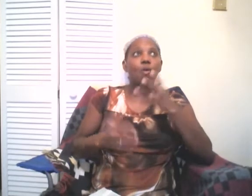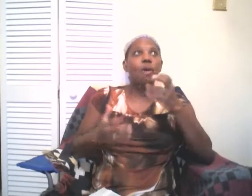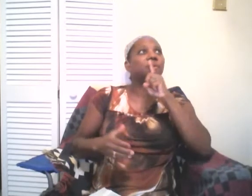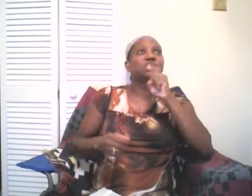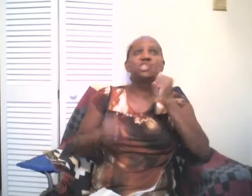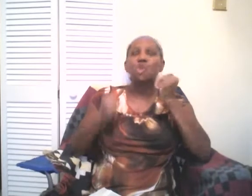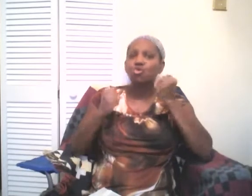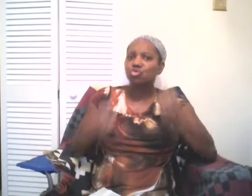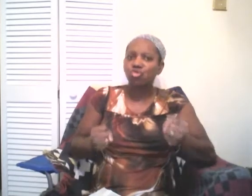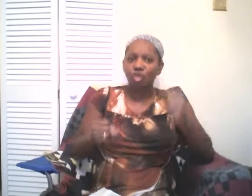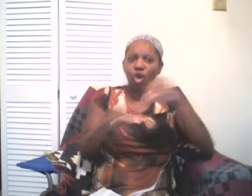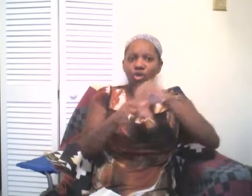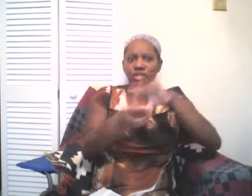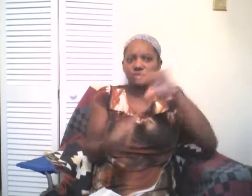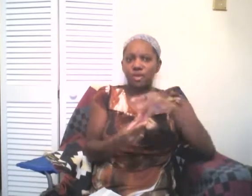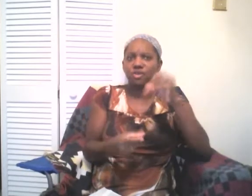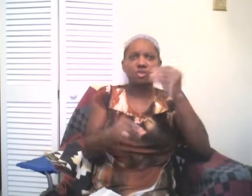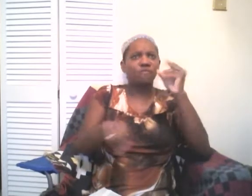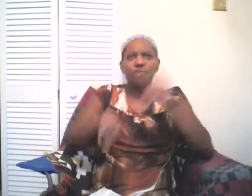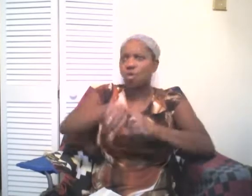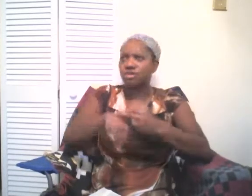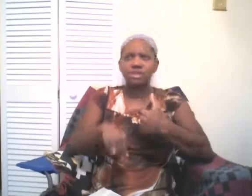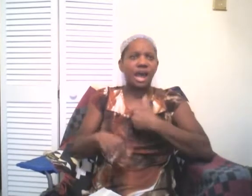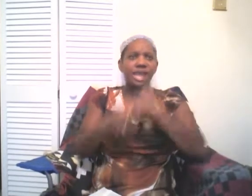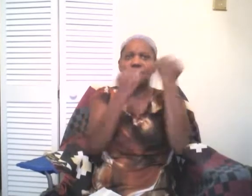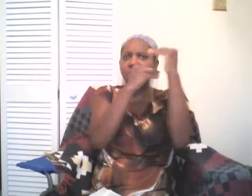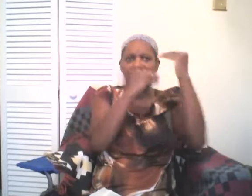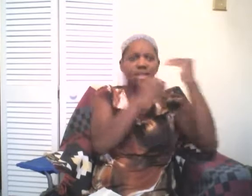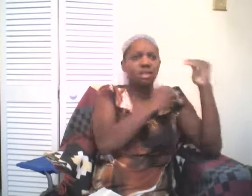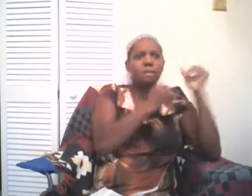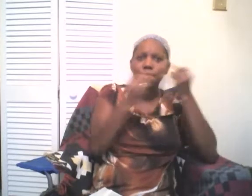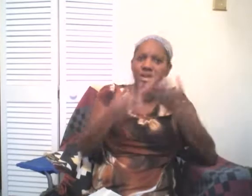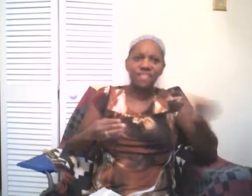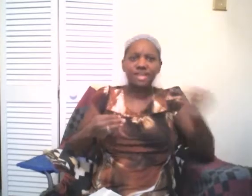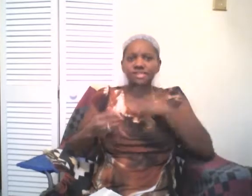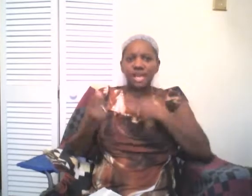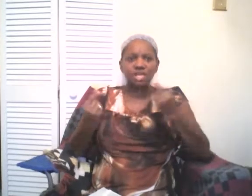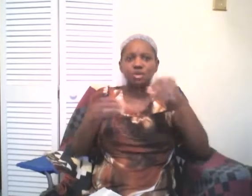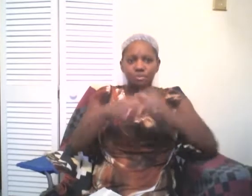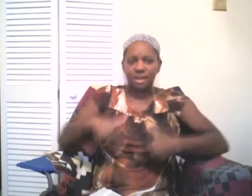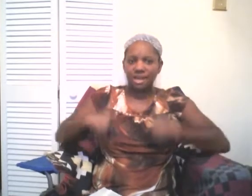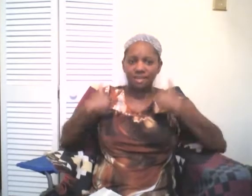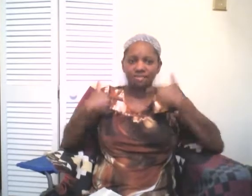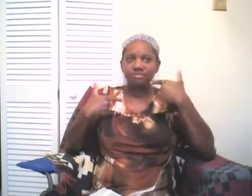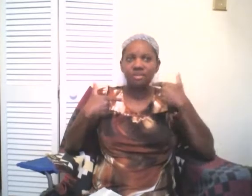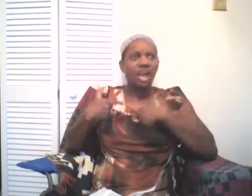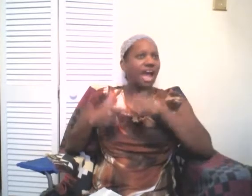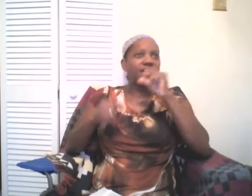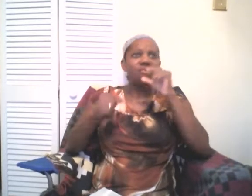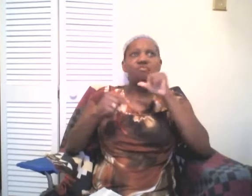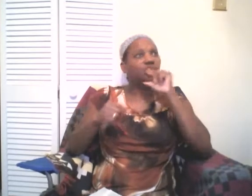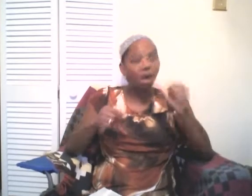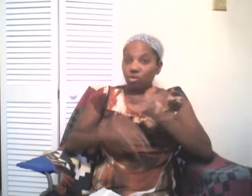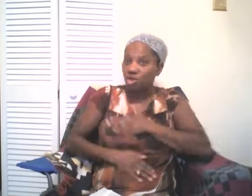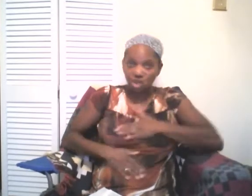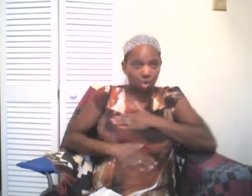I want to be so strong in the spirit. So of course, I eliminate many things I do in my life. I don't enjoy